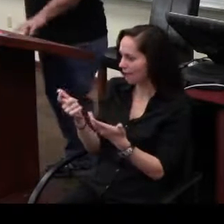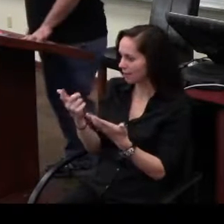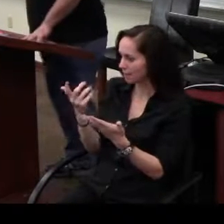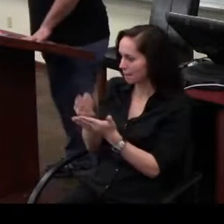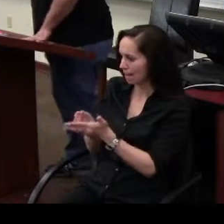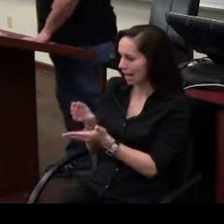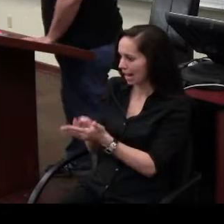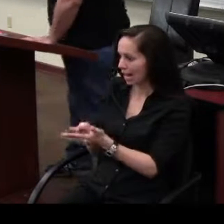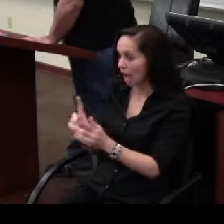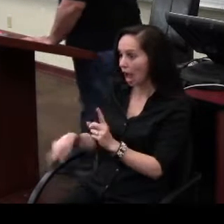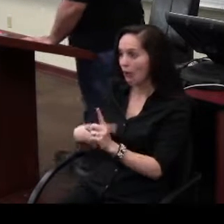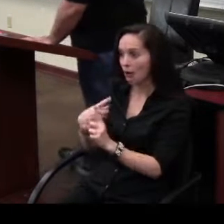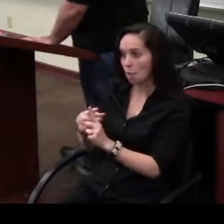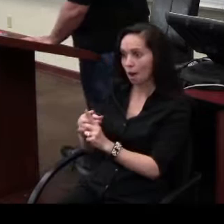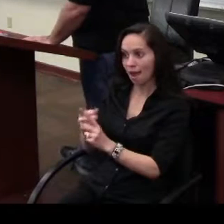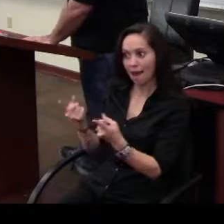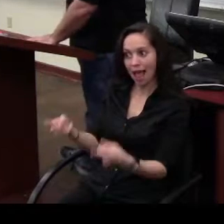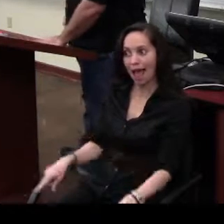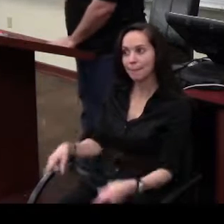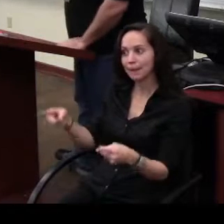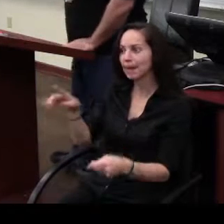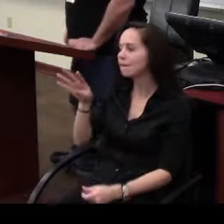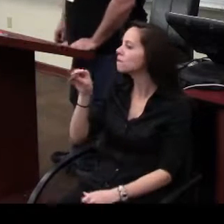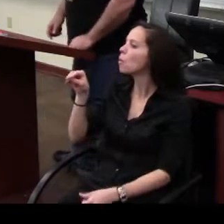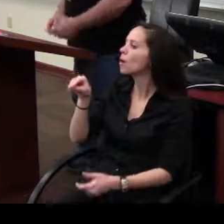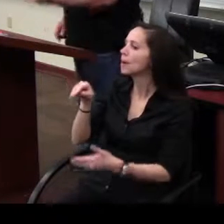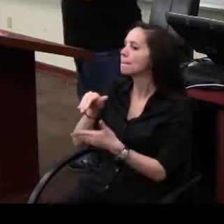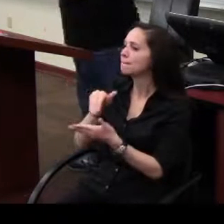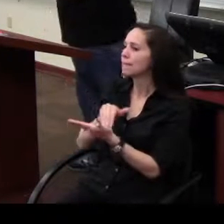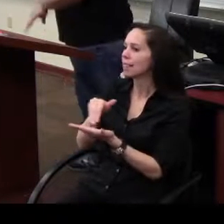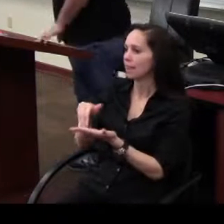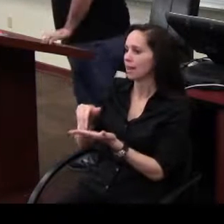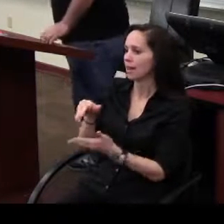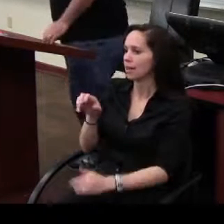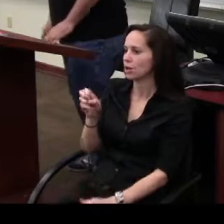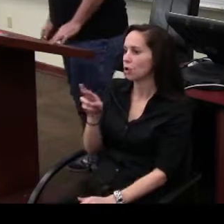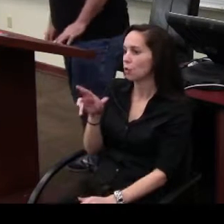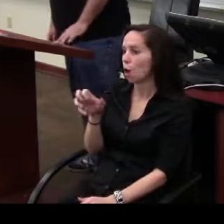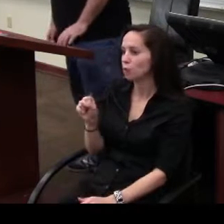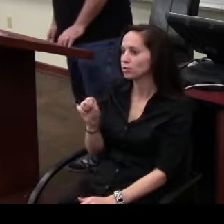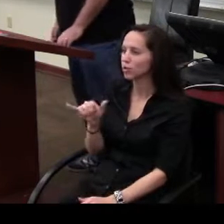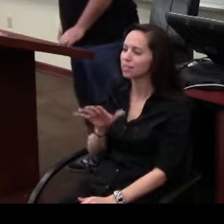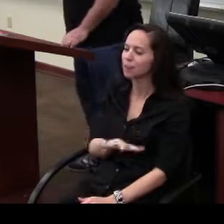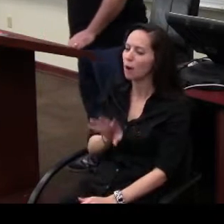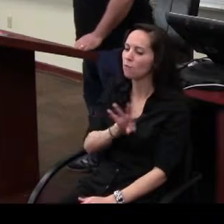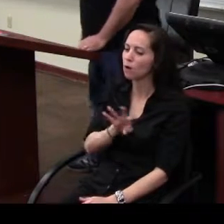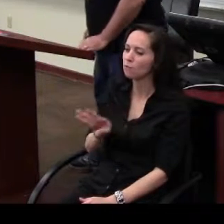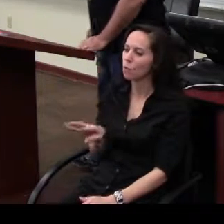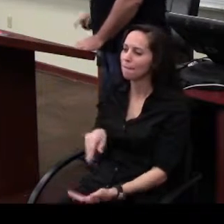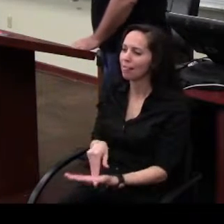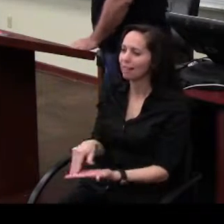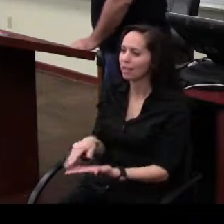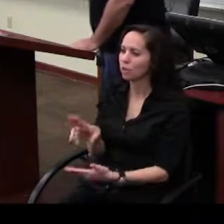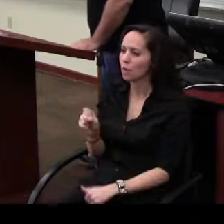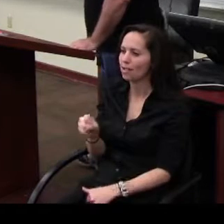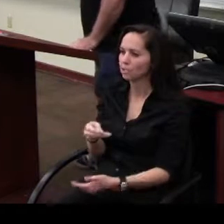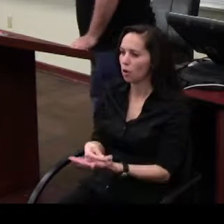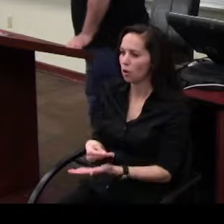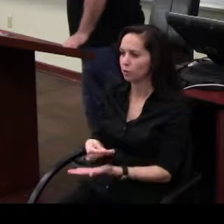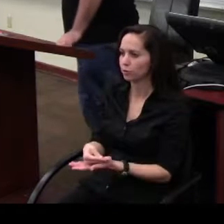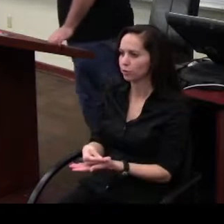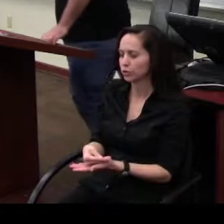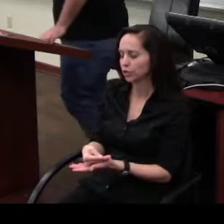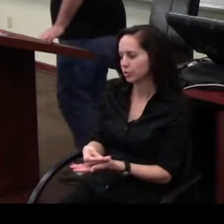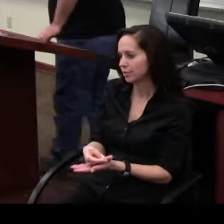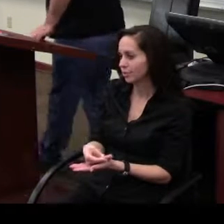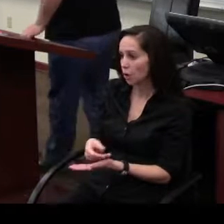money. And when they hit hard, they got 40 million euros, which was about $44 million U.S., boom, gone. They